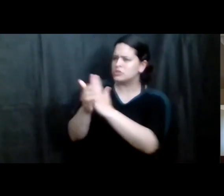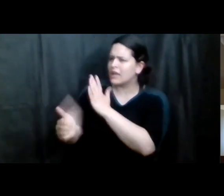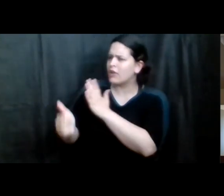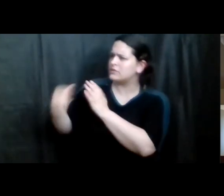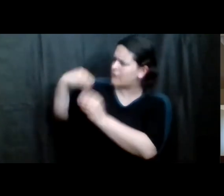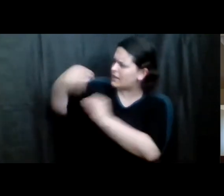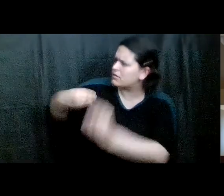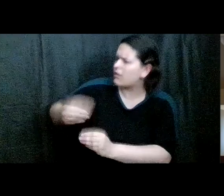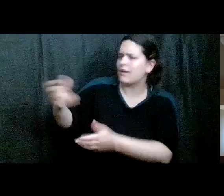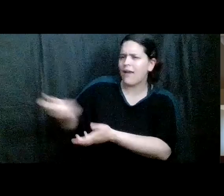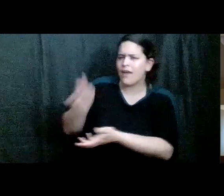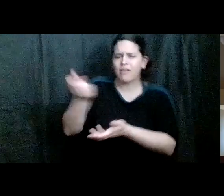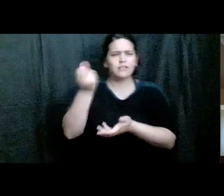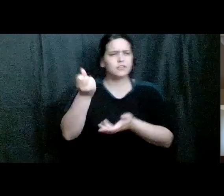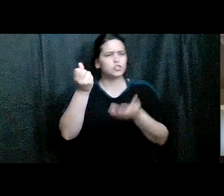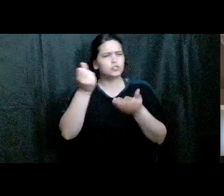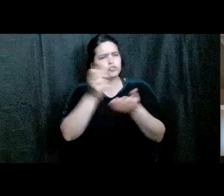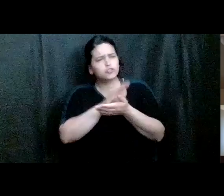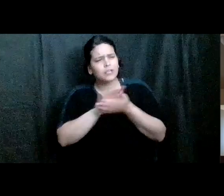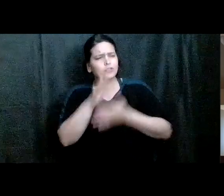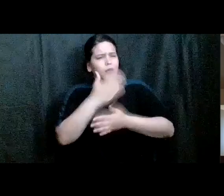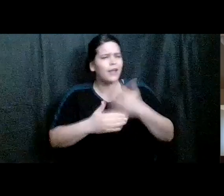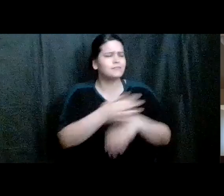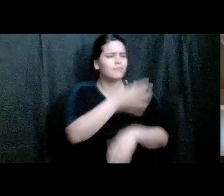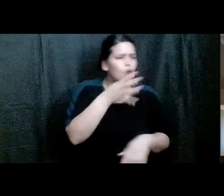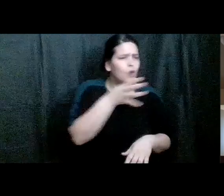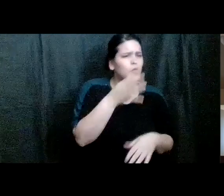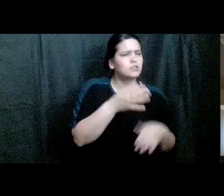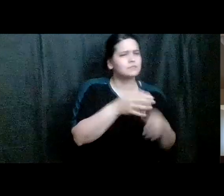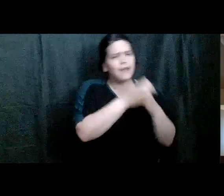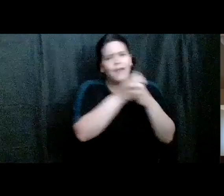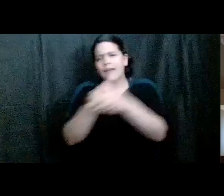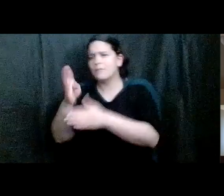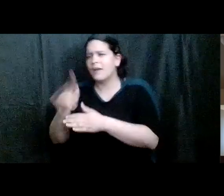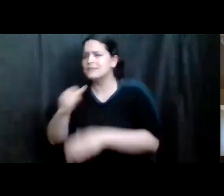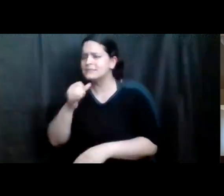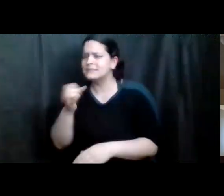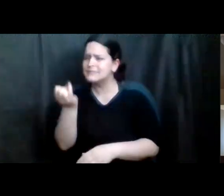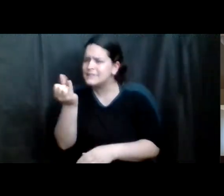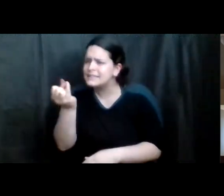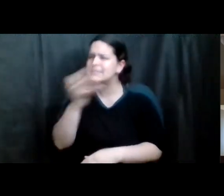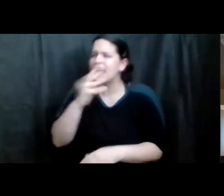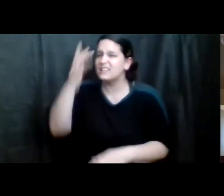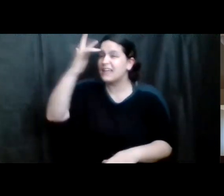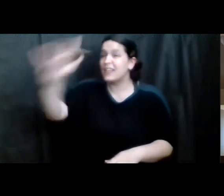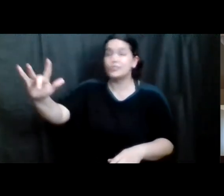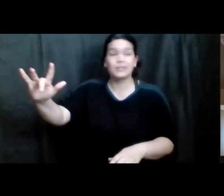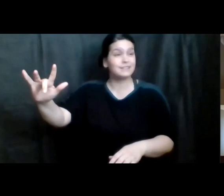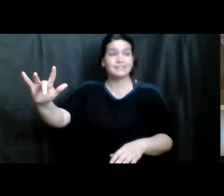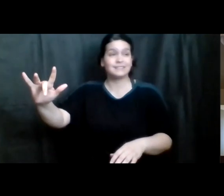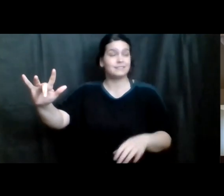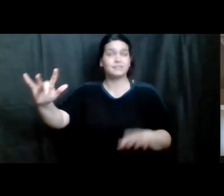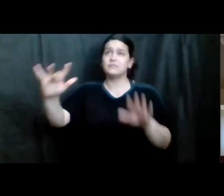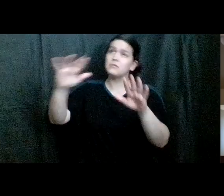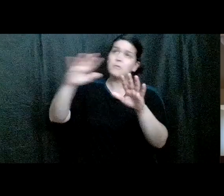farmers being guided by seeds and intelligence unparalleled. It is this work of ancients that calls